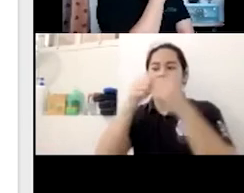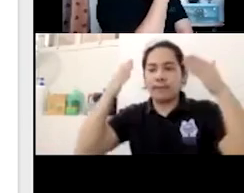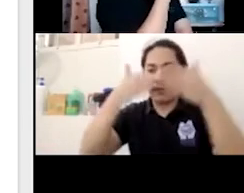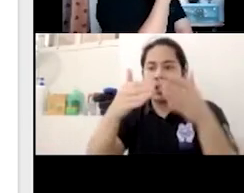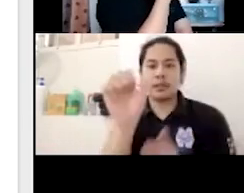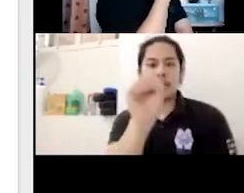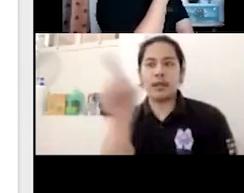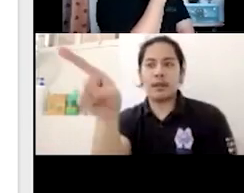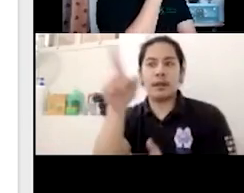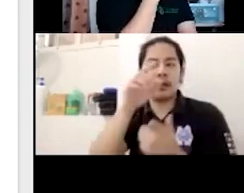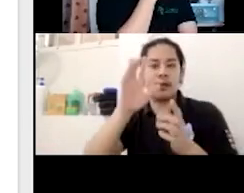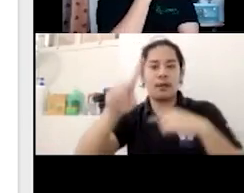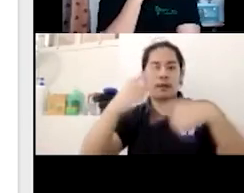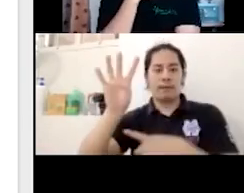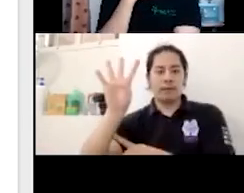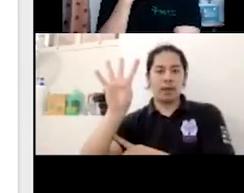being embedded or